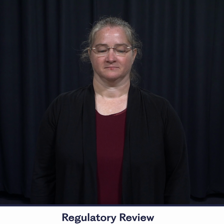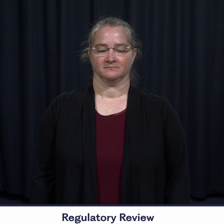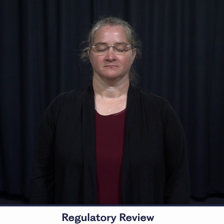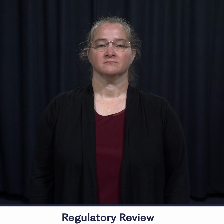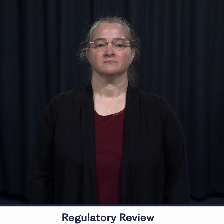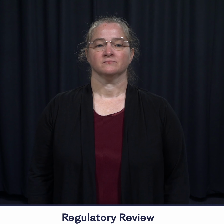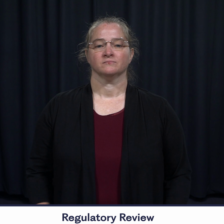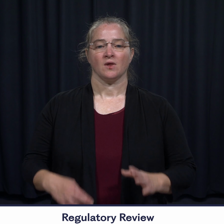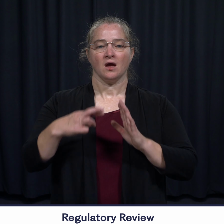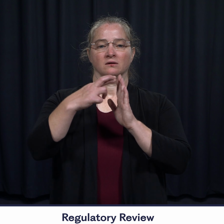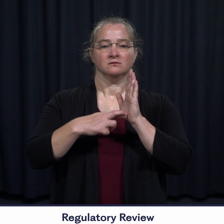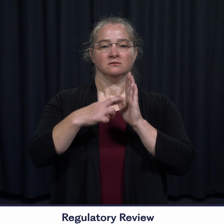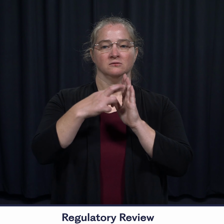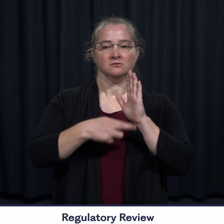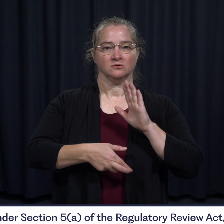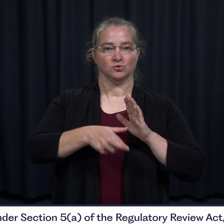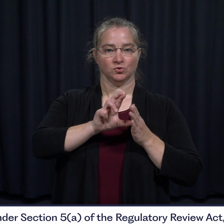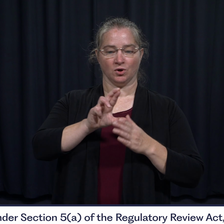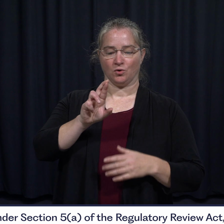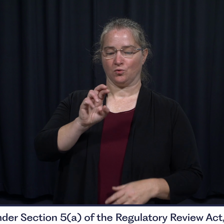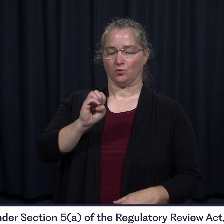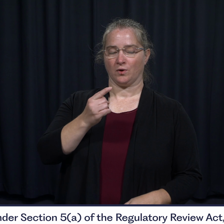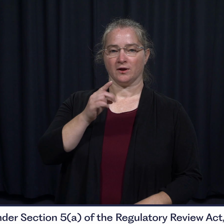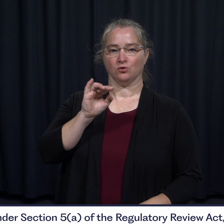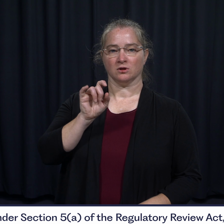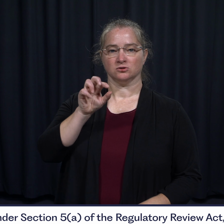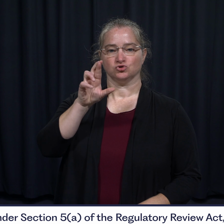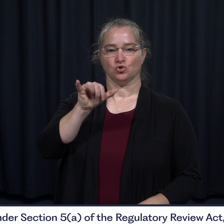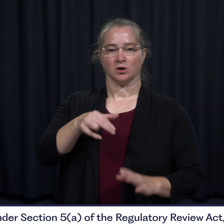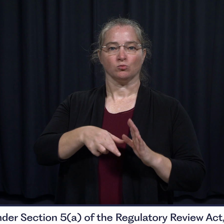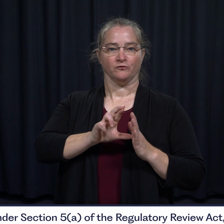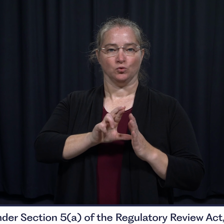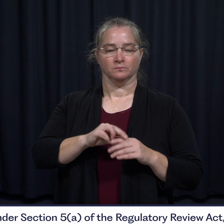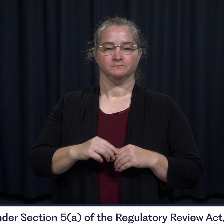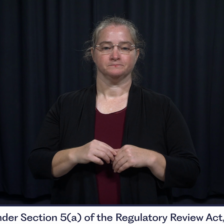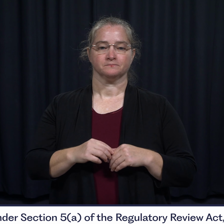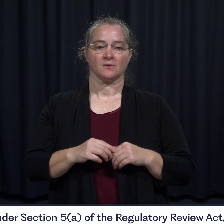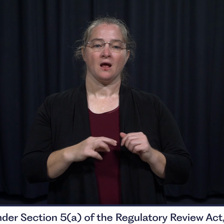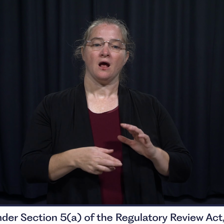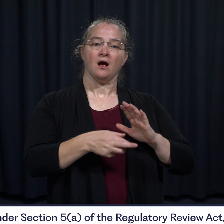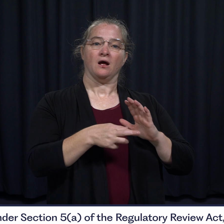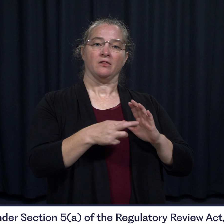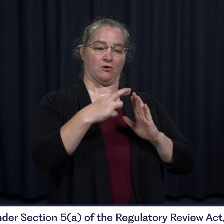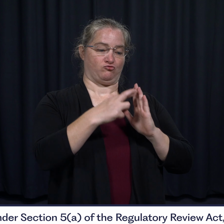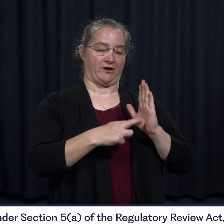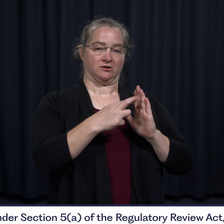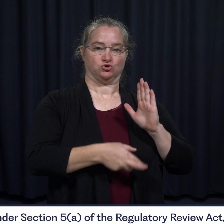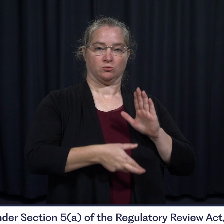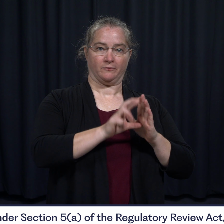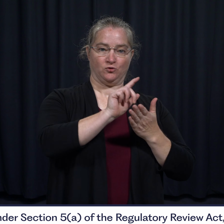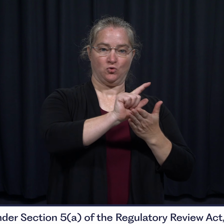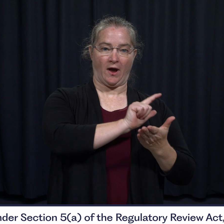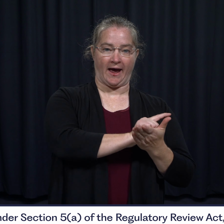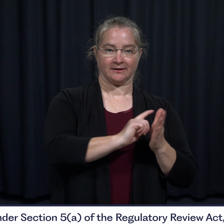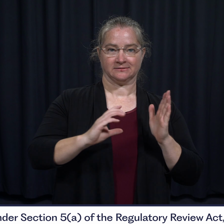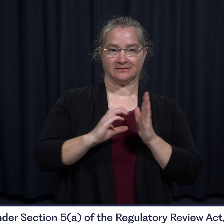Regulatory Review. Under Section 5A of the Regulatory Review Act, Pennsylvania Statute